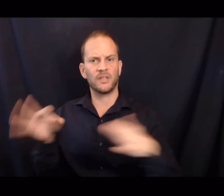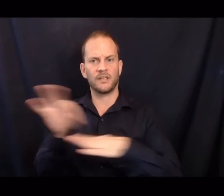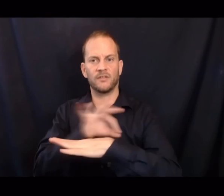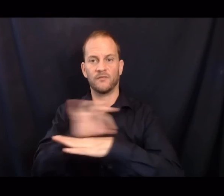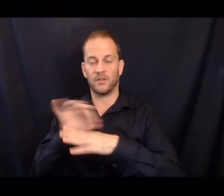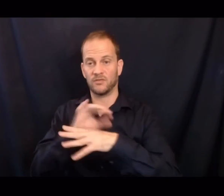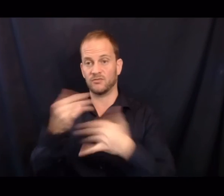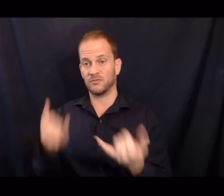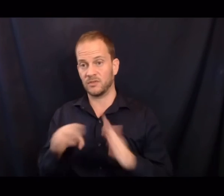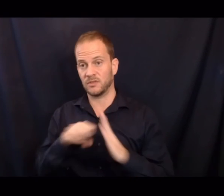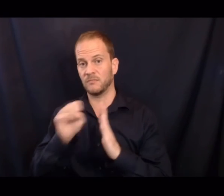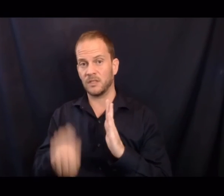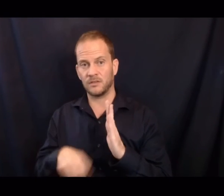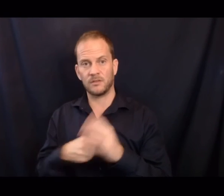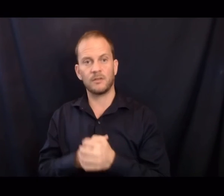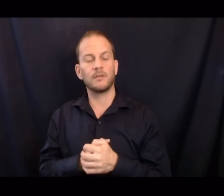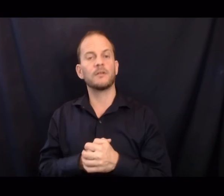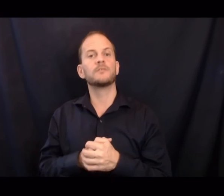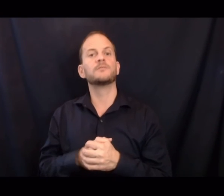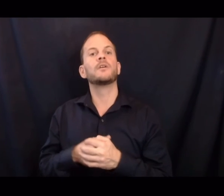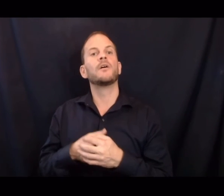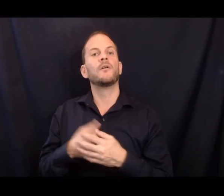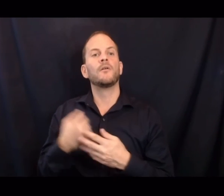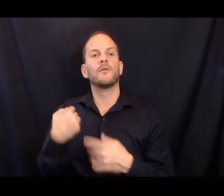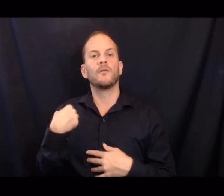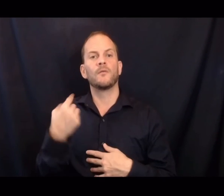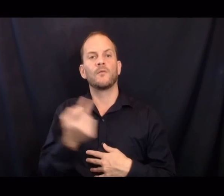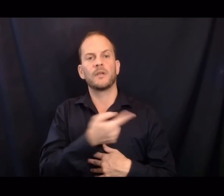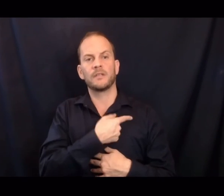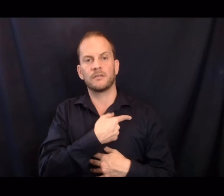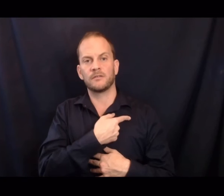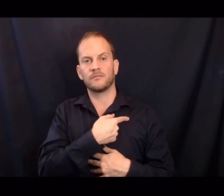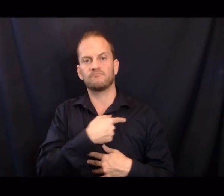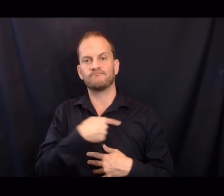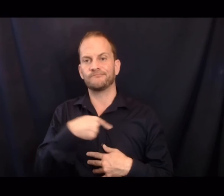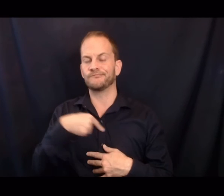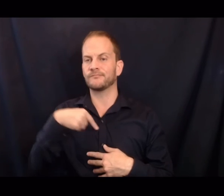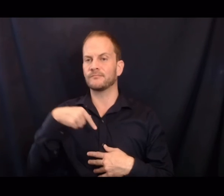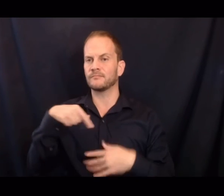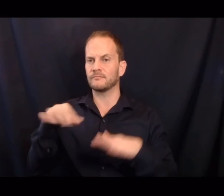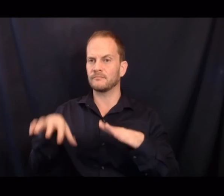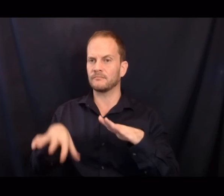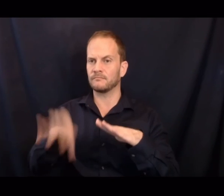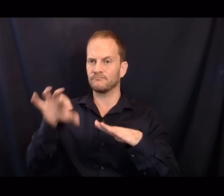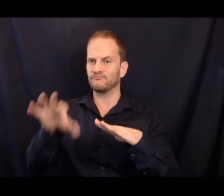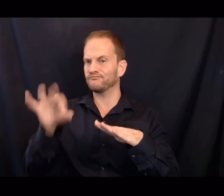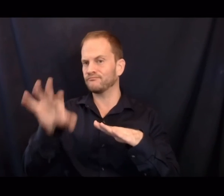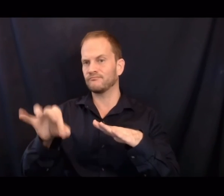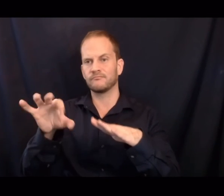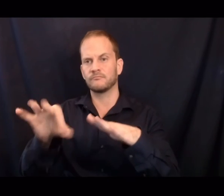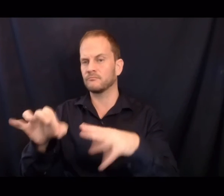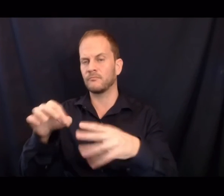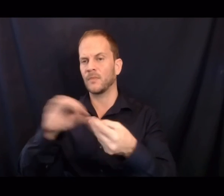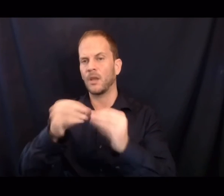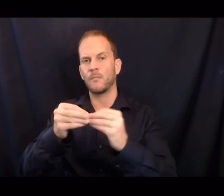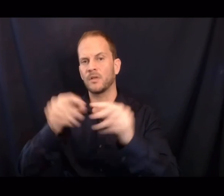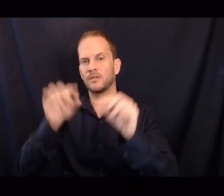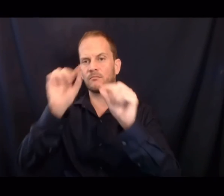choose x values of -4, -2, 0, 2, and 4. Of course, we